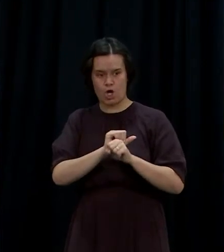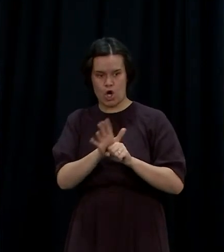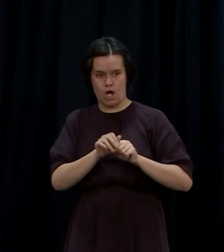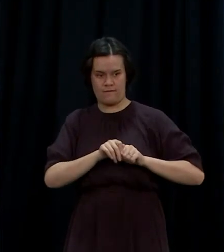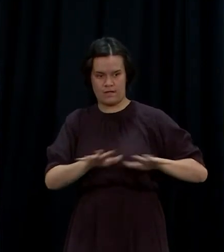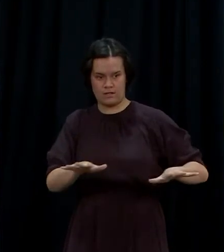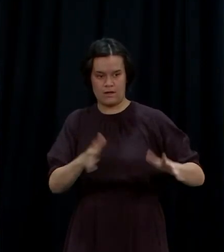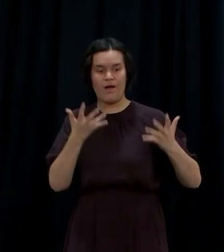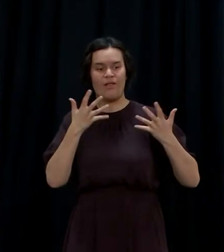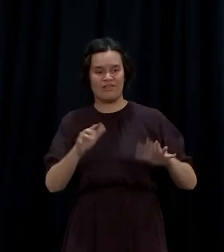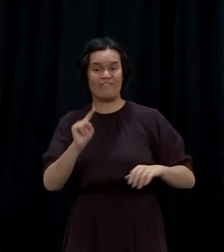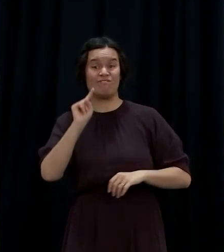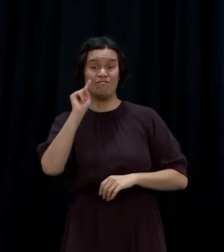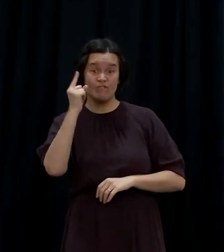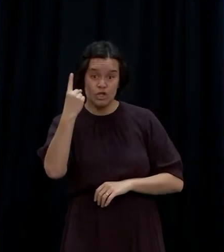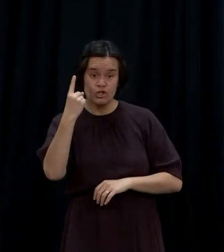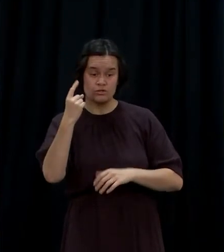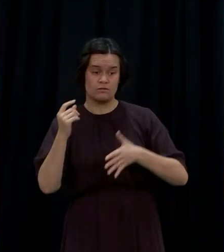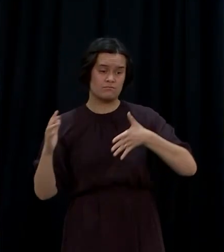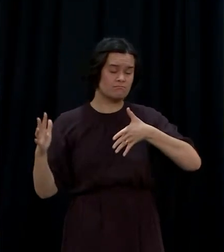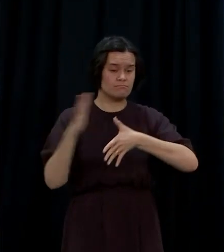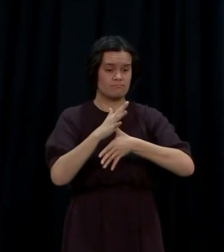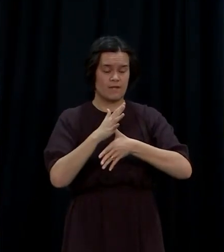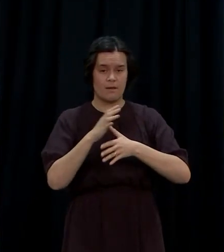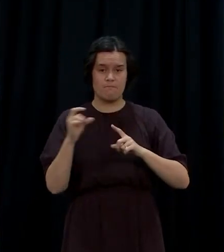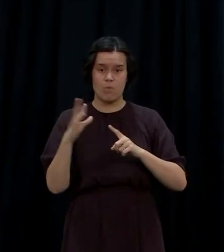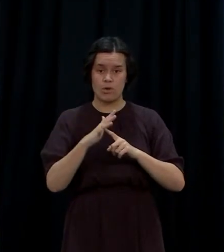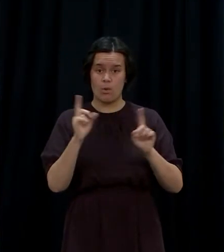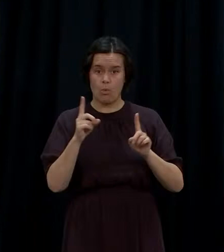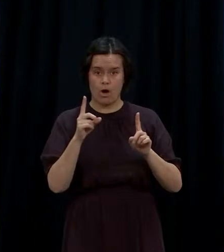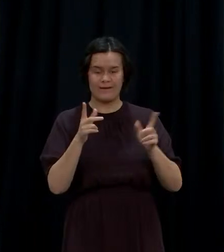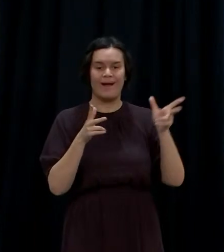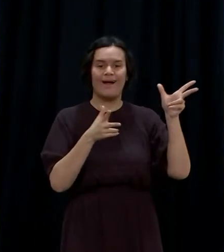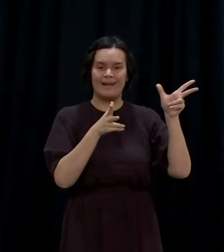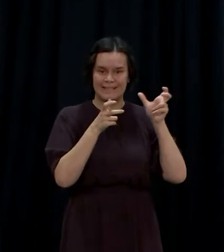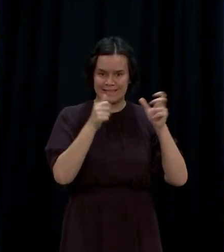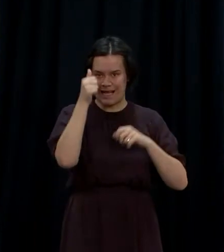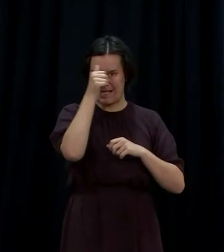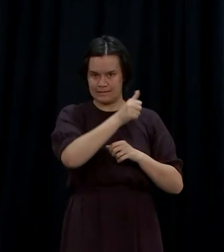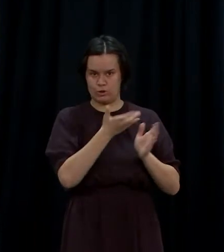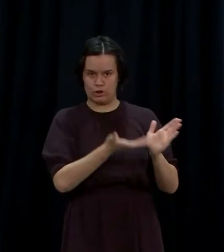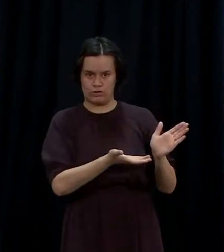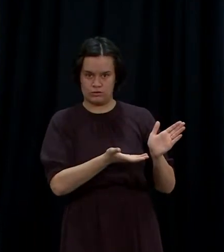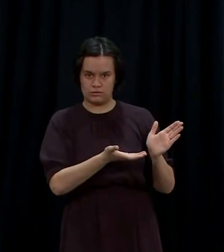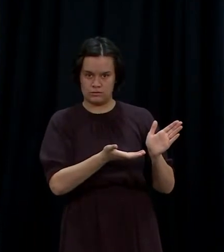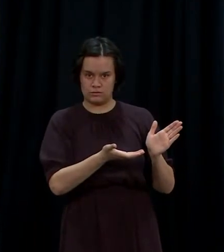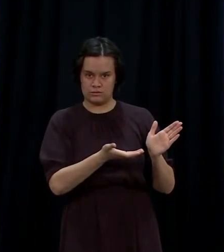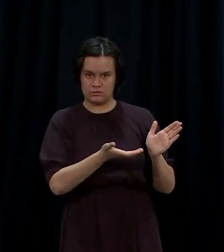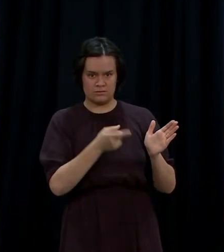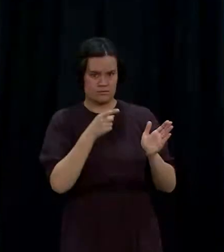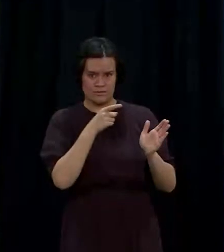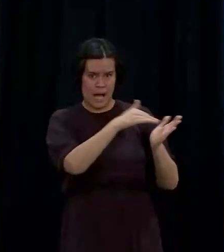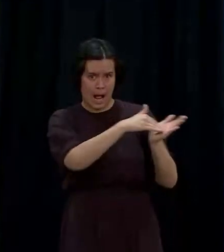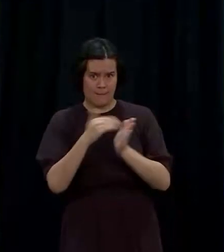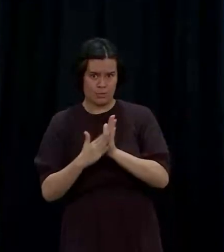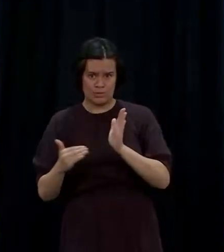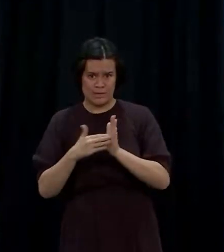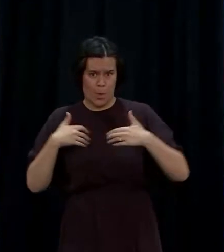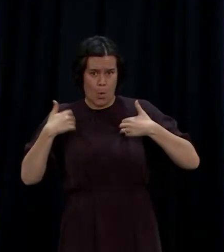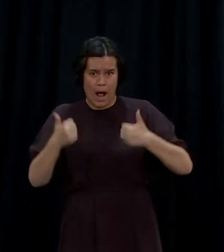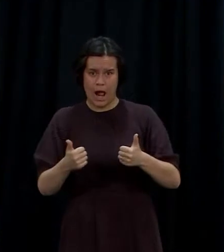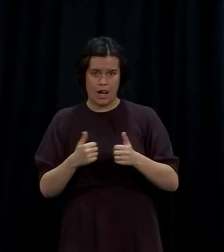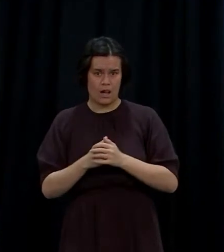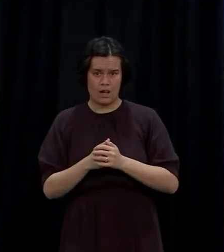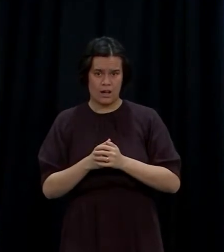we listen to the advice that's given to us by our health experts. That's what served New Zealand incredibly well over the last 18